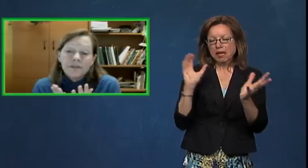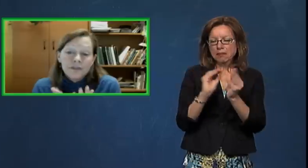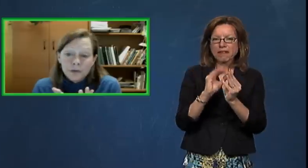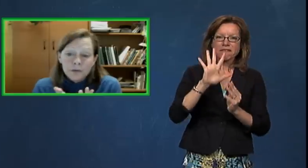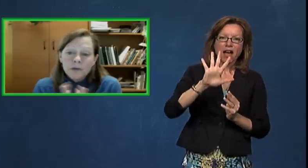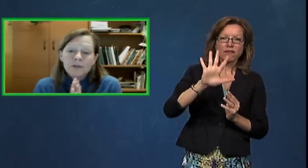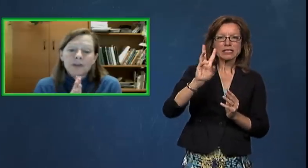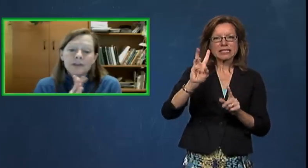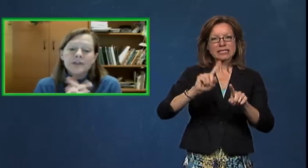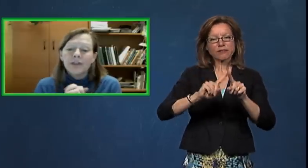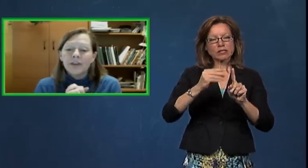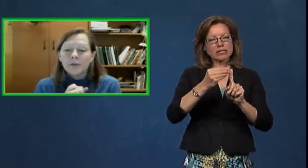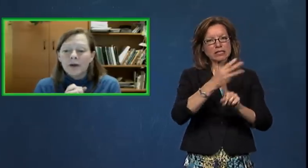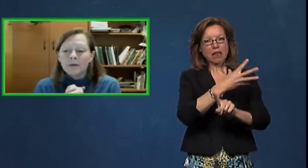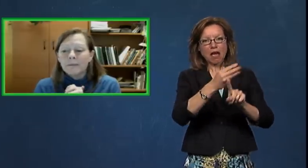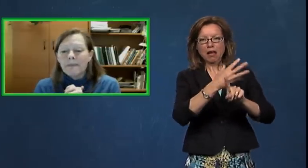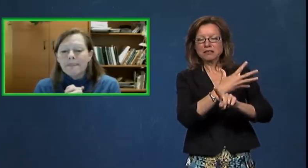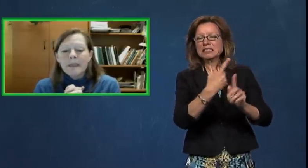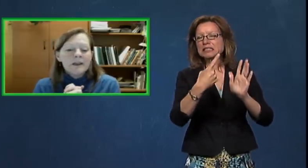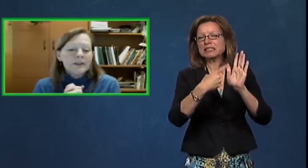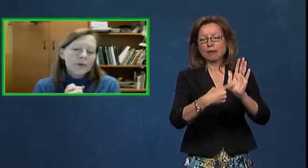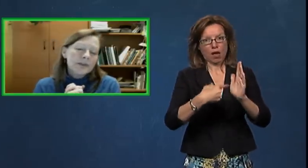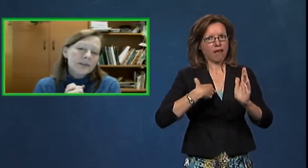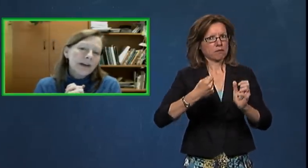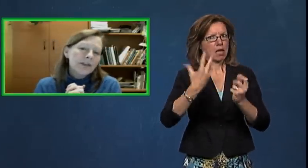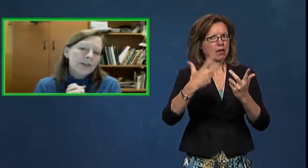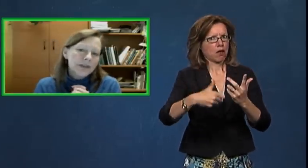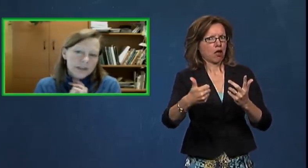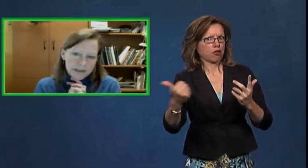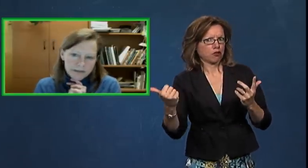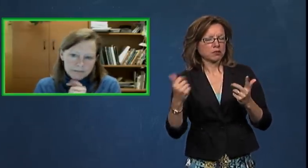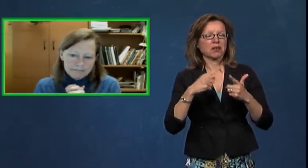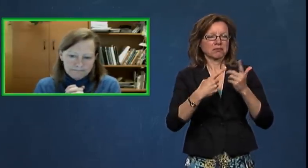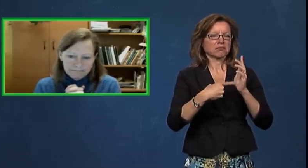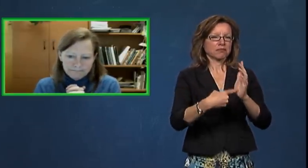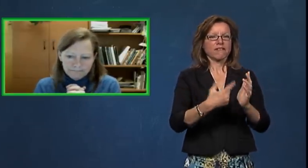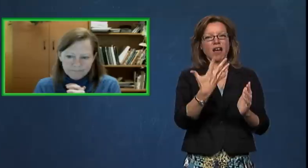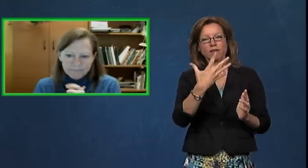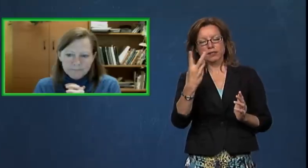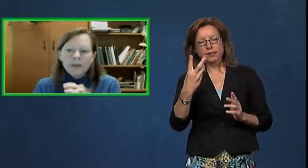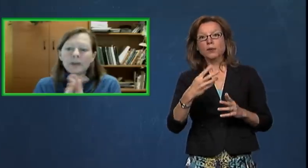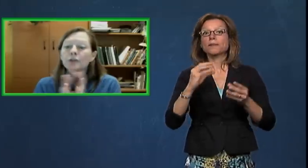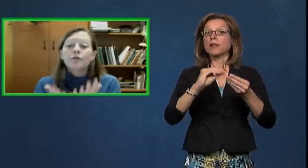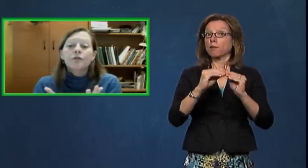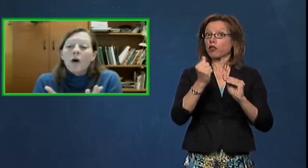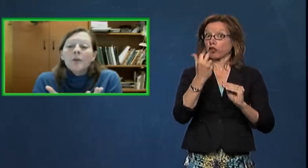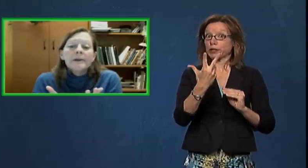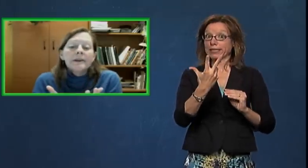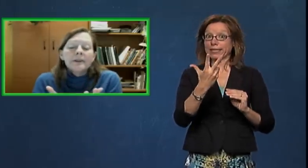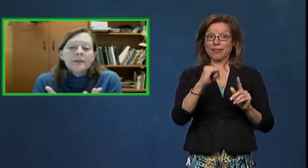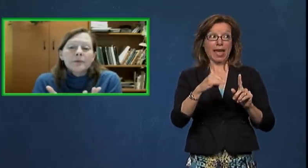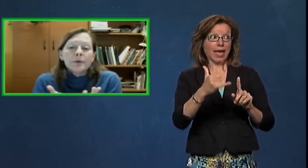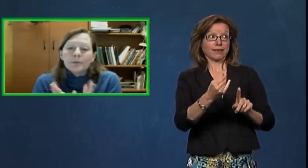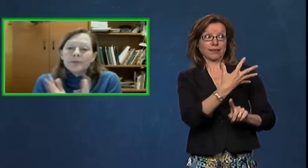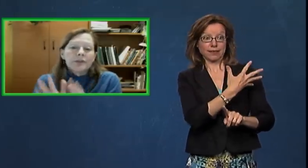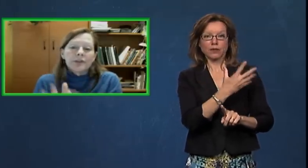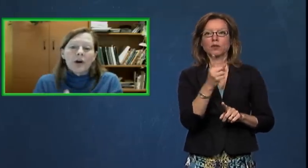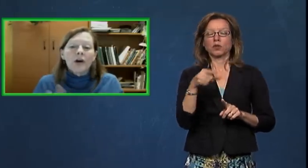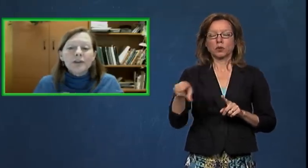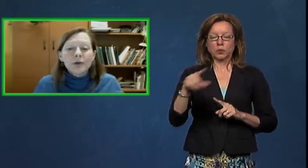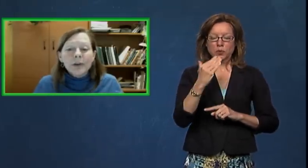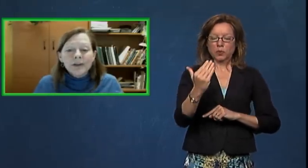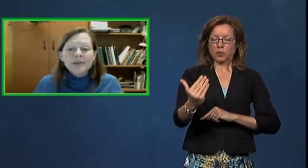just a few for us to think about. So slide 13. You've all been in these rooms. It's